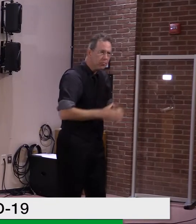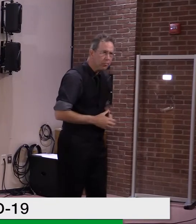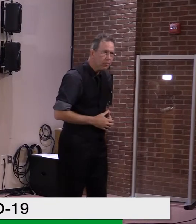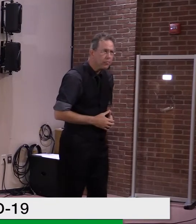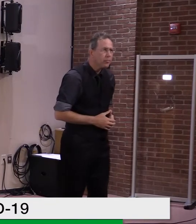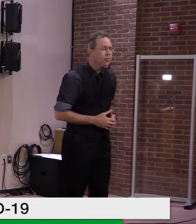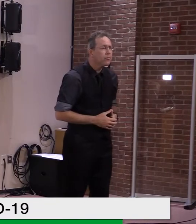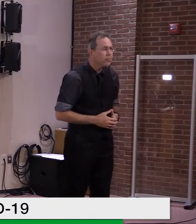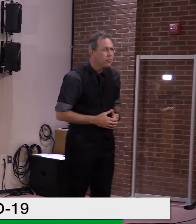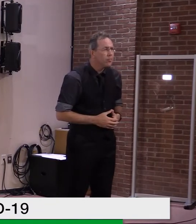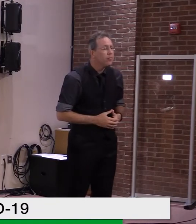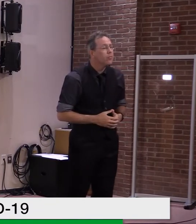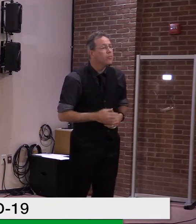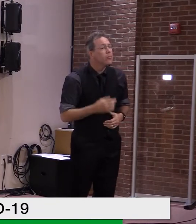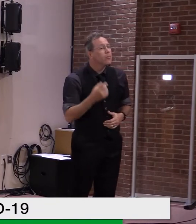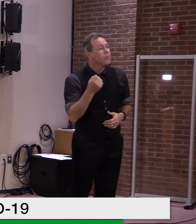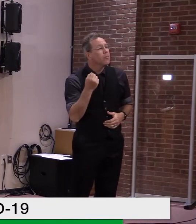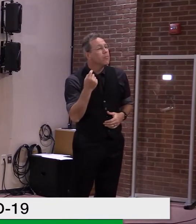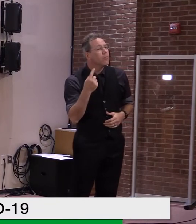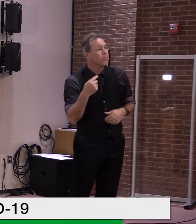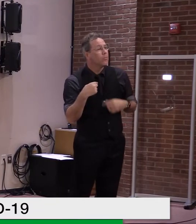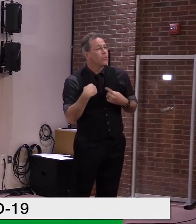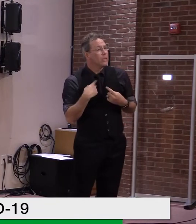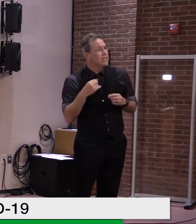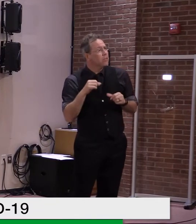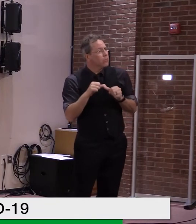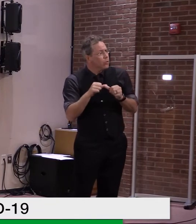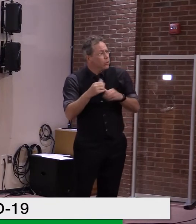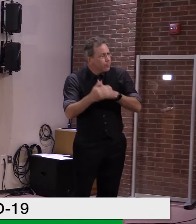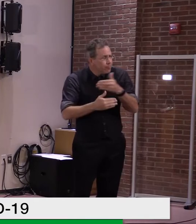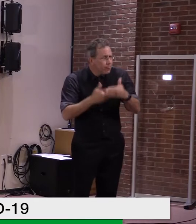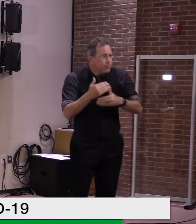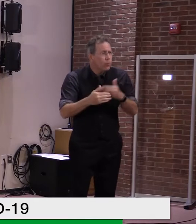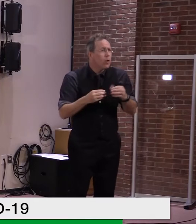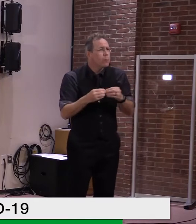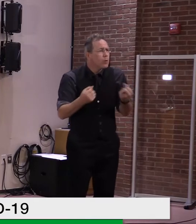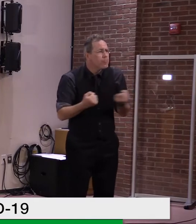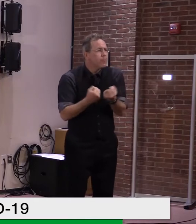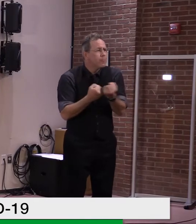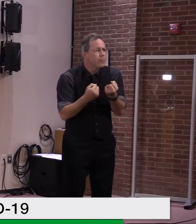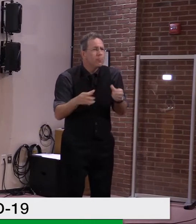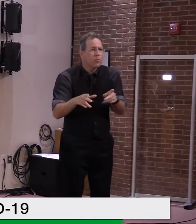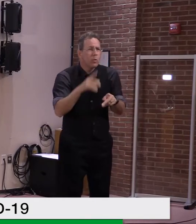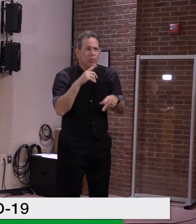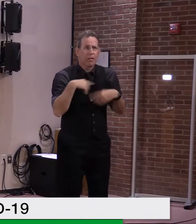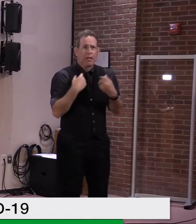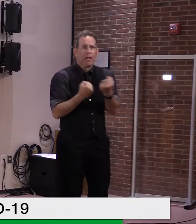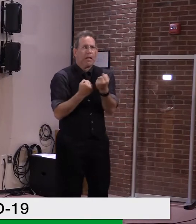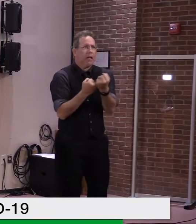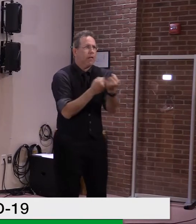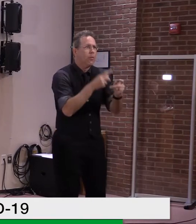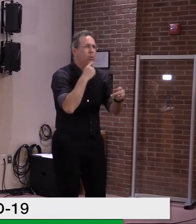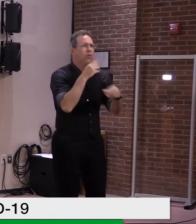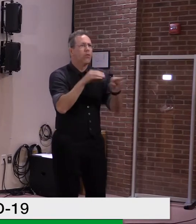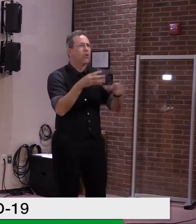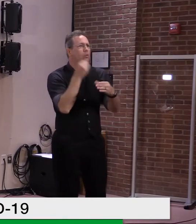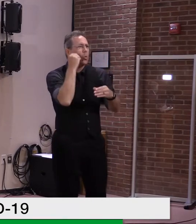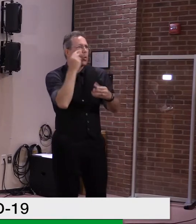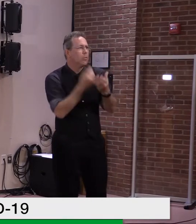at a level that we have never done before, keeping the program running as we move forward.